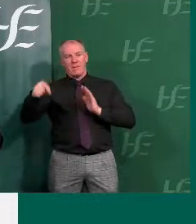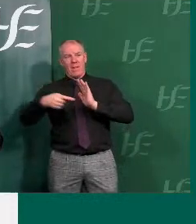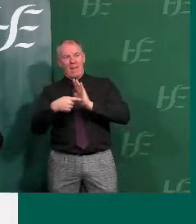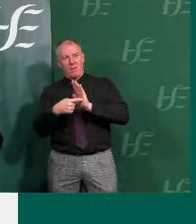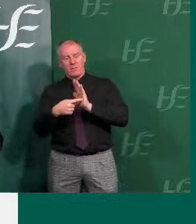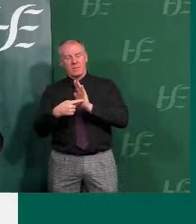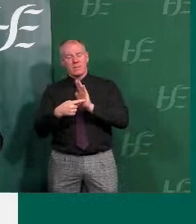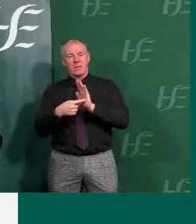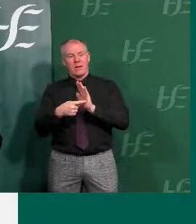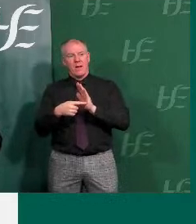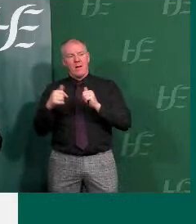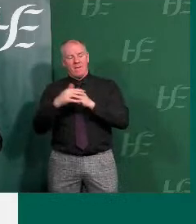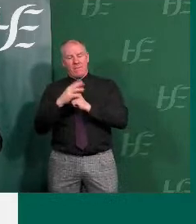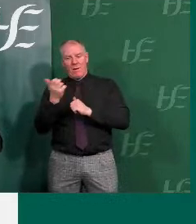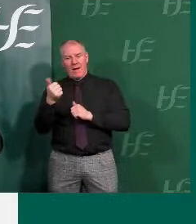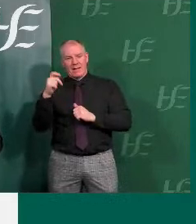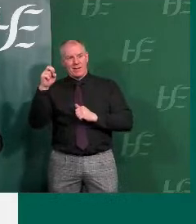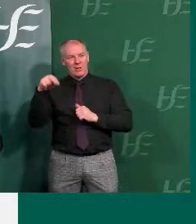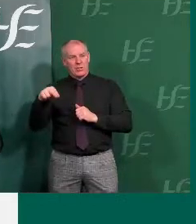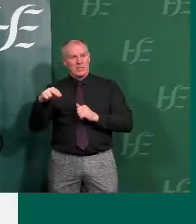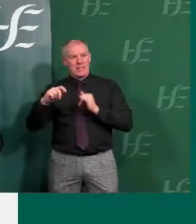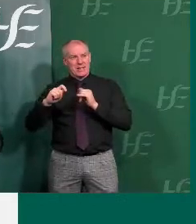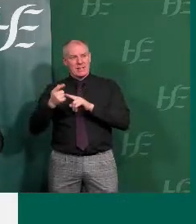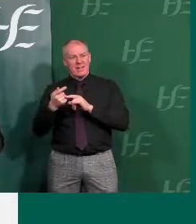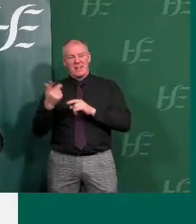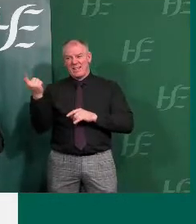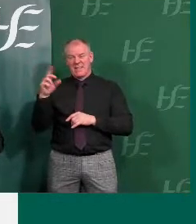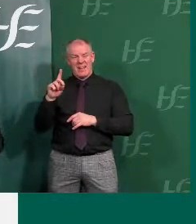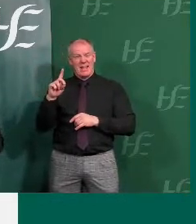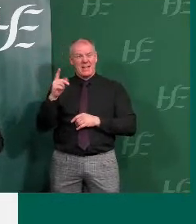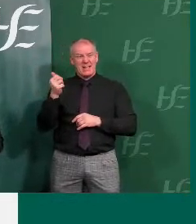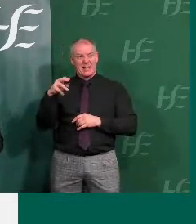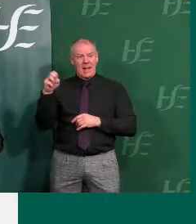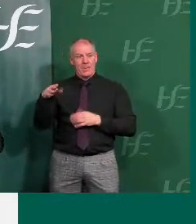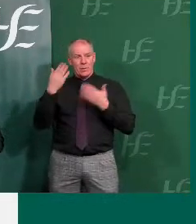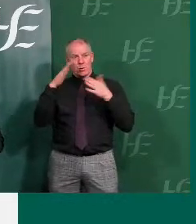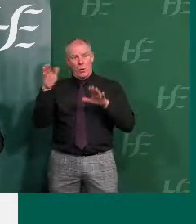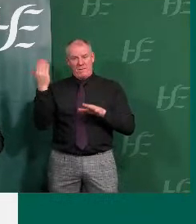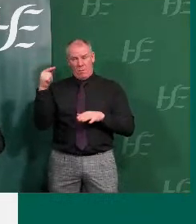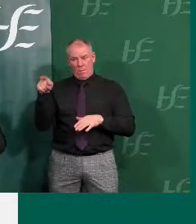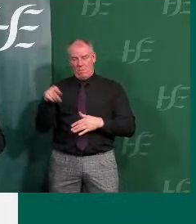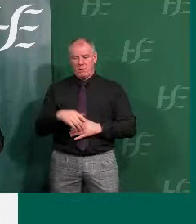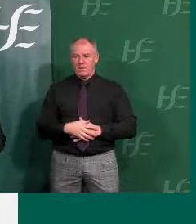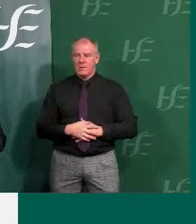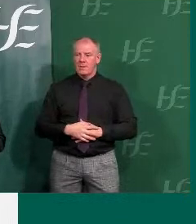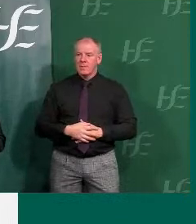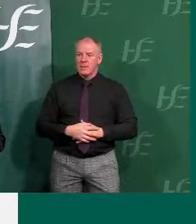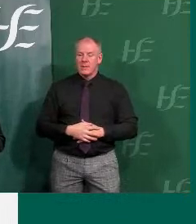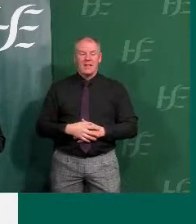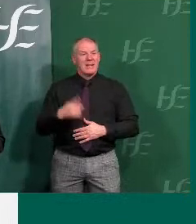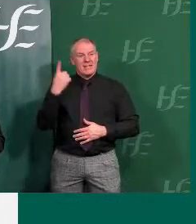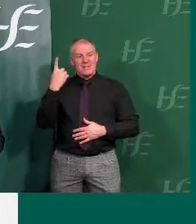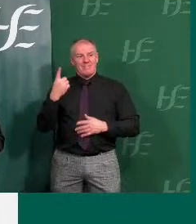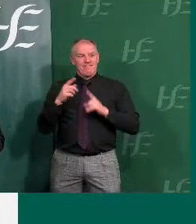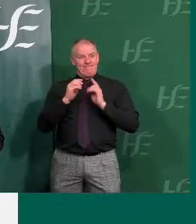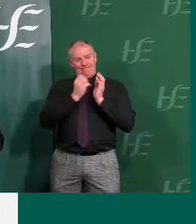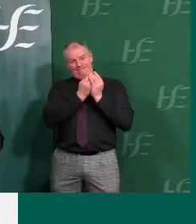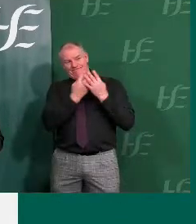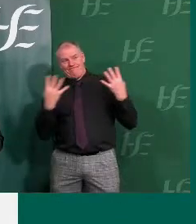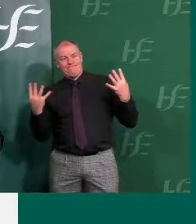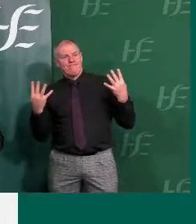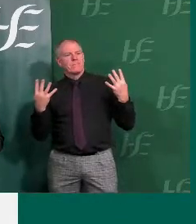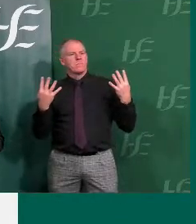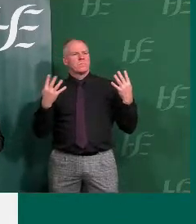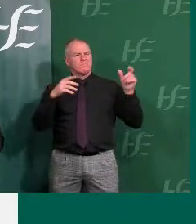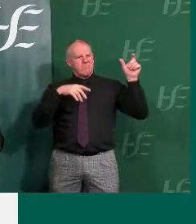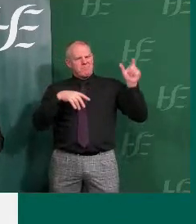you can see the scale up, and Damien would have presented this previously over the previous course of the previous year. And that's very simply our